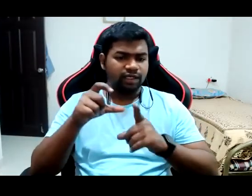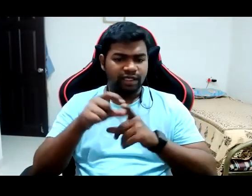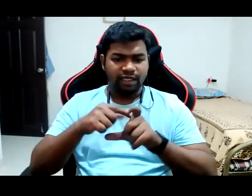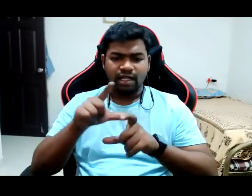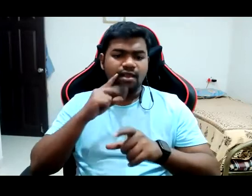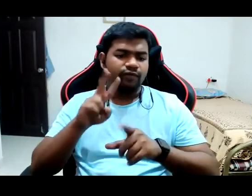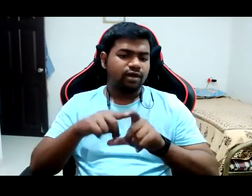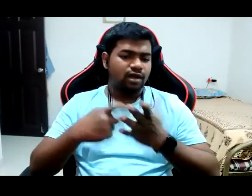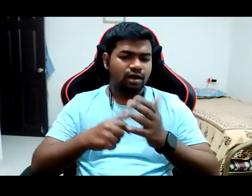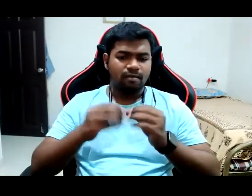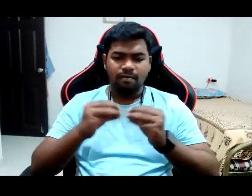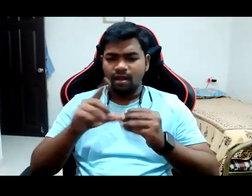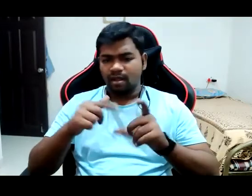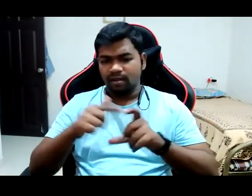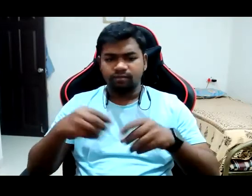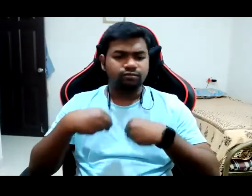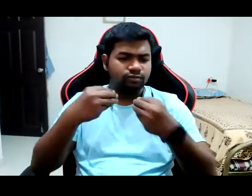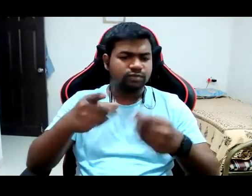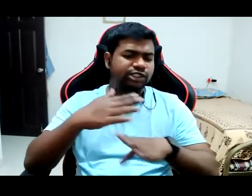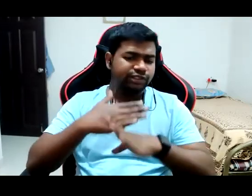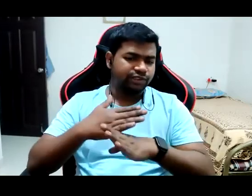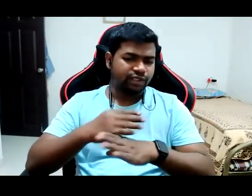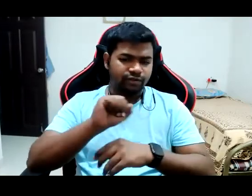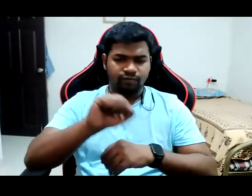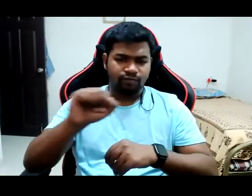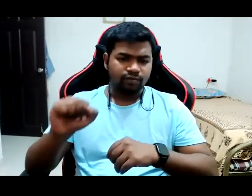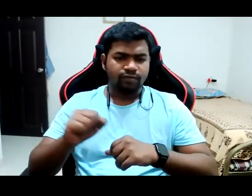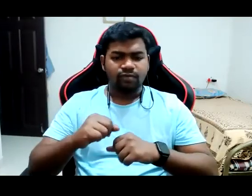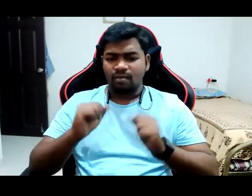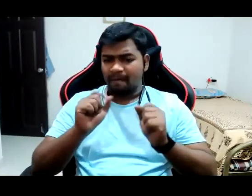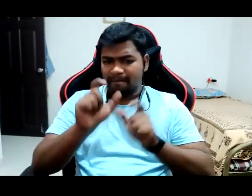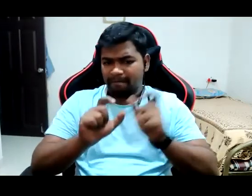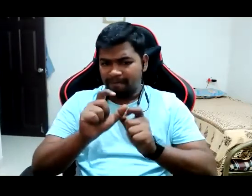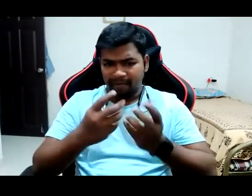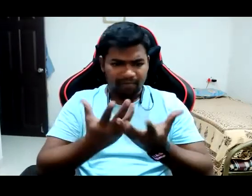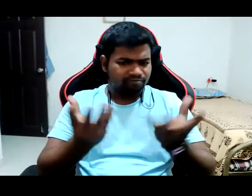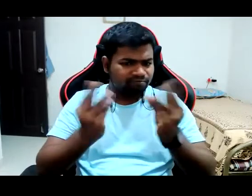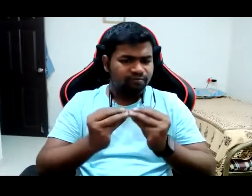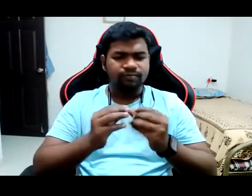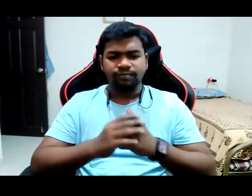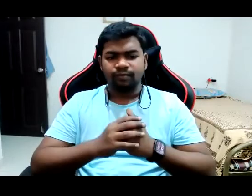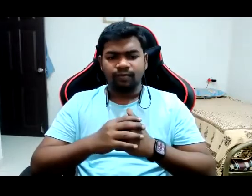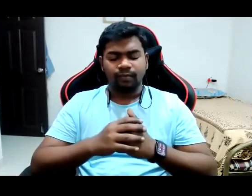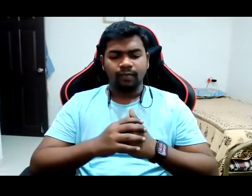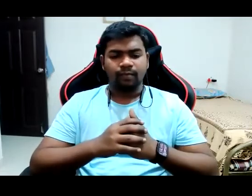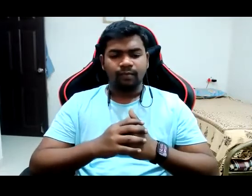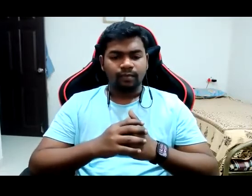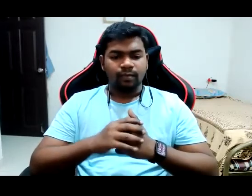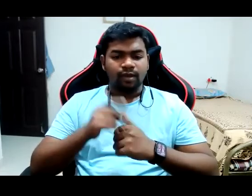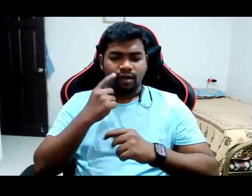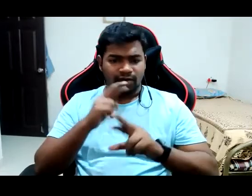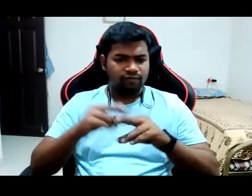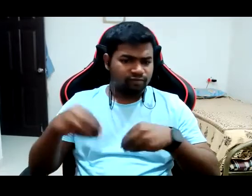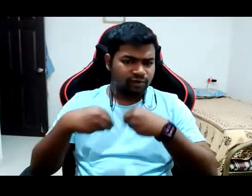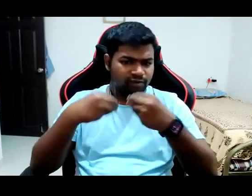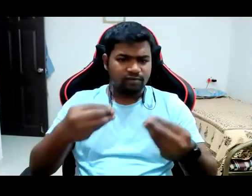you do have code, we ask that you basically share your GitHub code repo with us, and as well as if you've deployed that code somewhere,